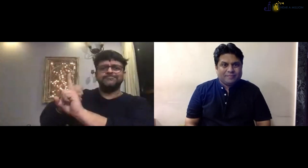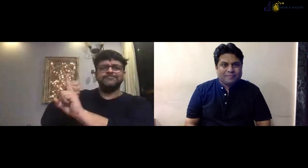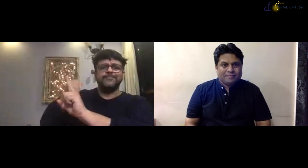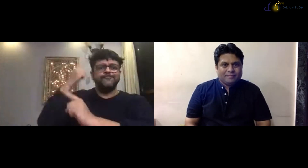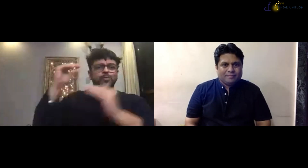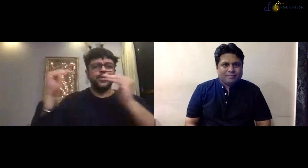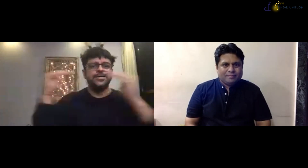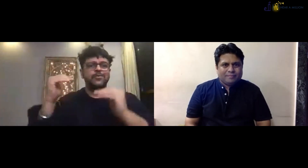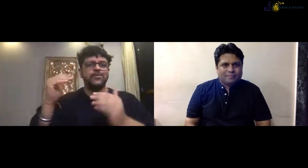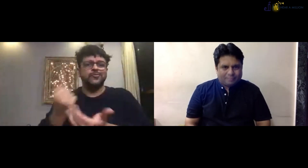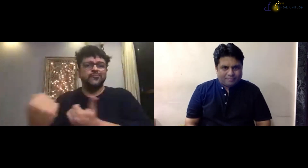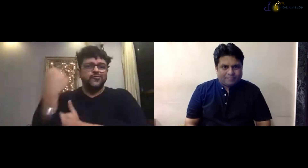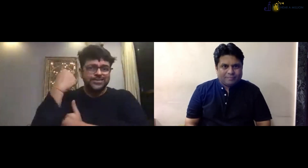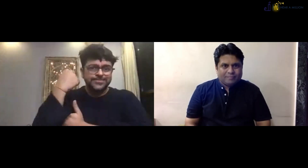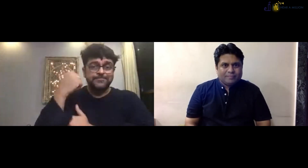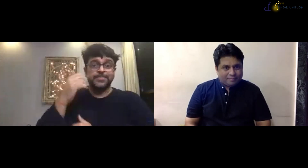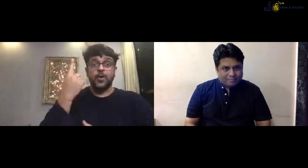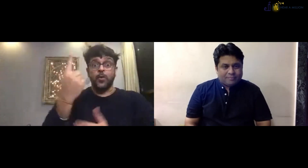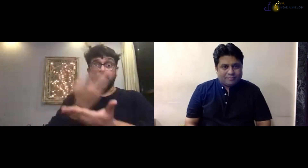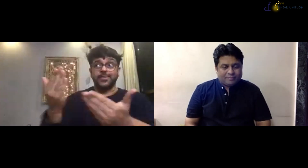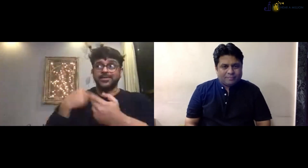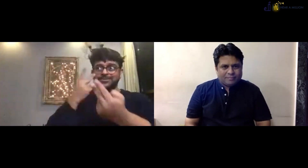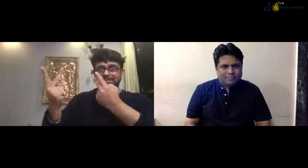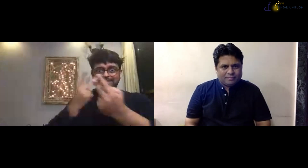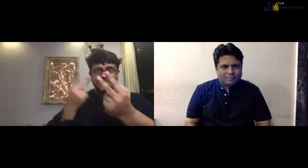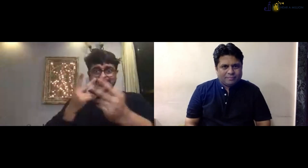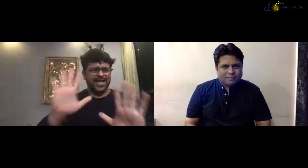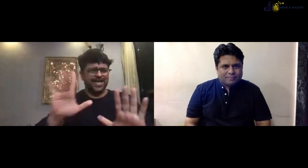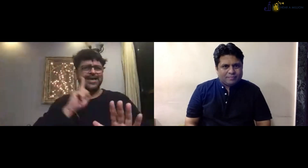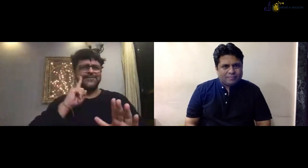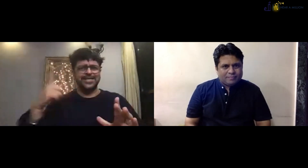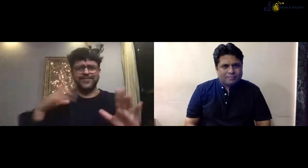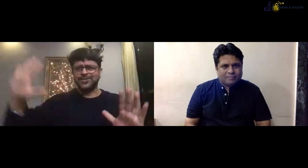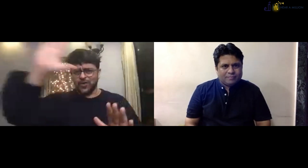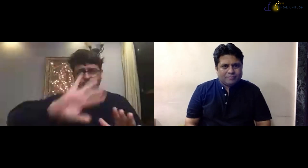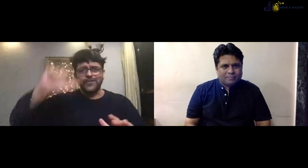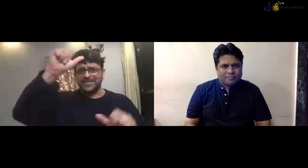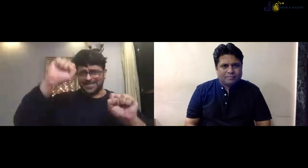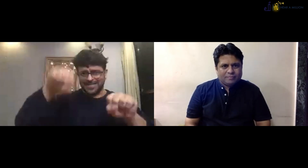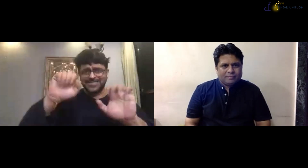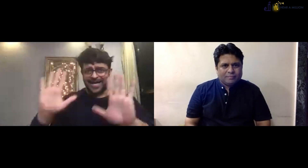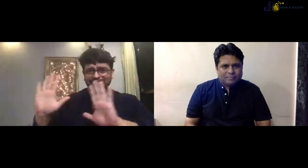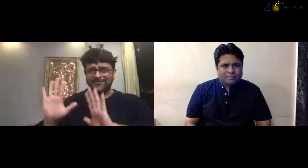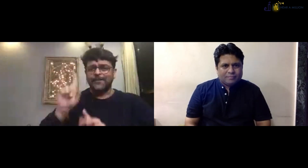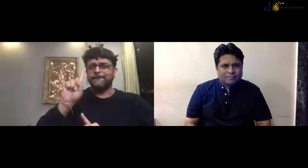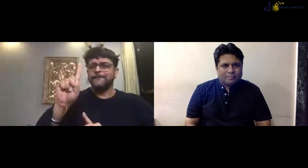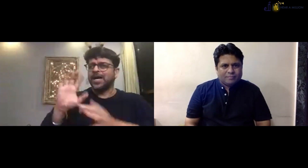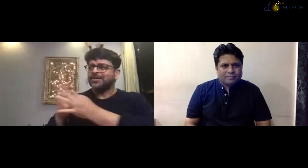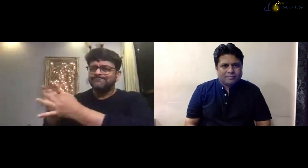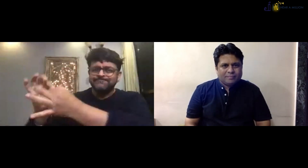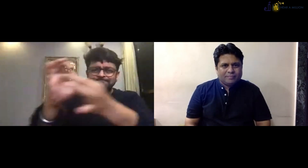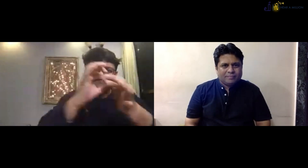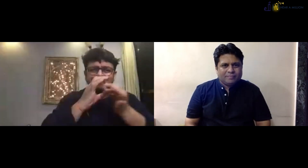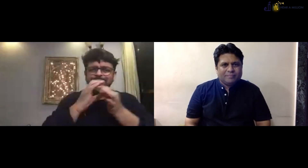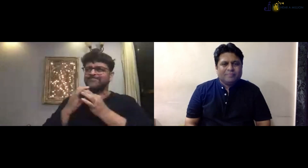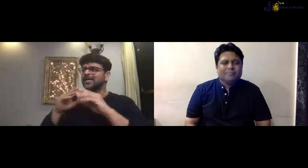workplaces, etc. And also do advocacy for equality and equal rights. So one thing which we see that all over the country,